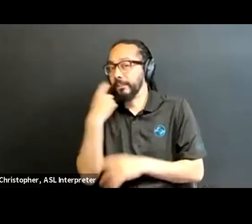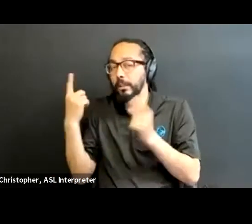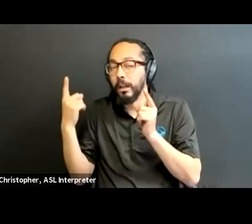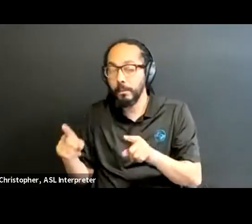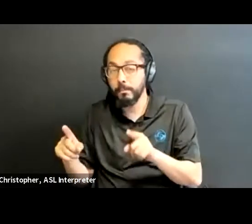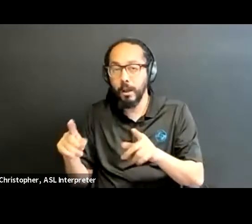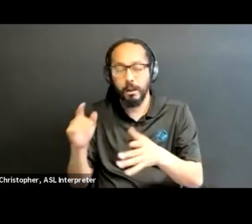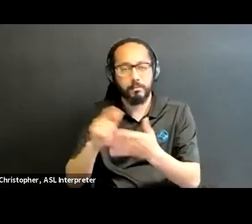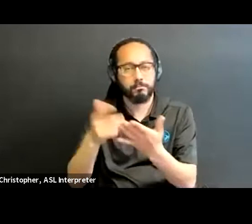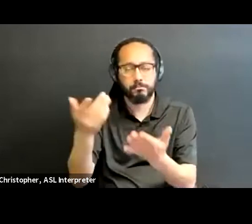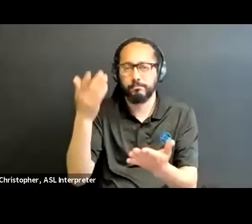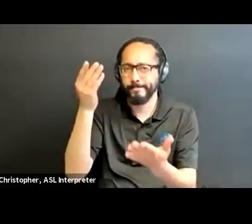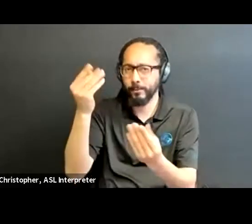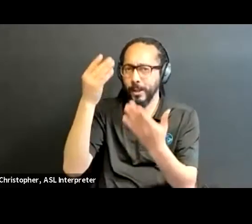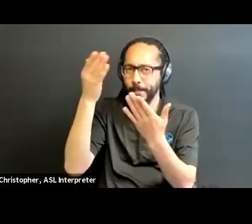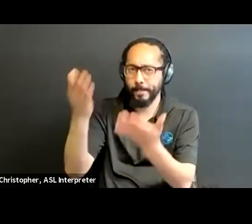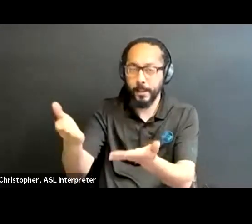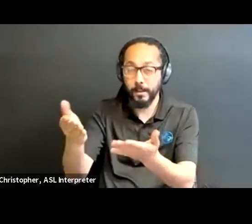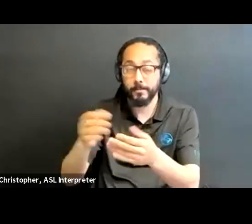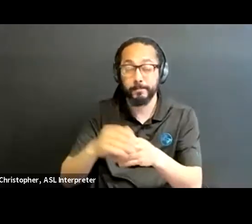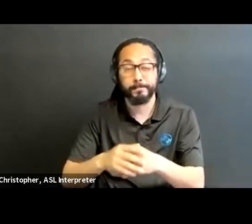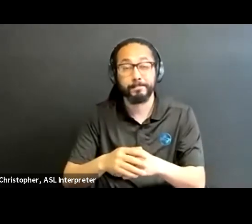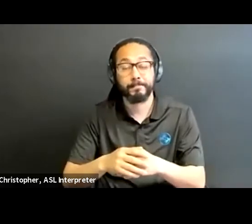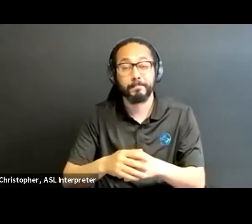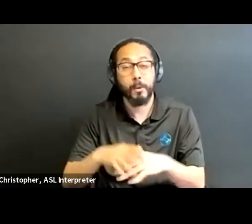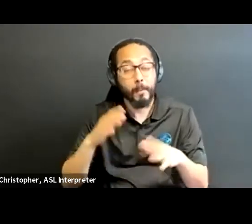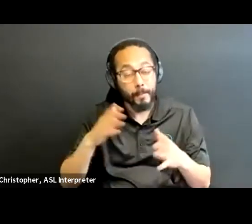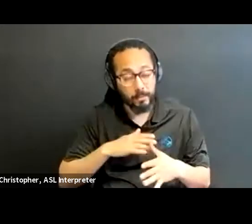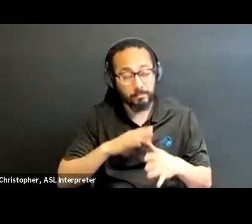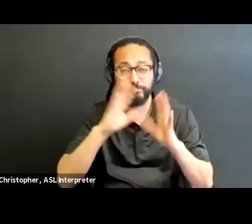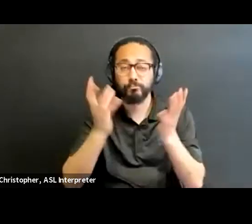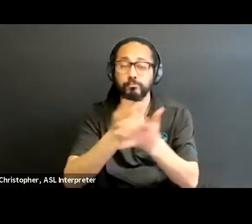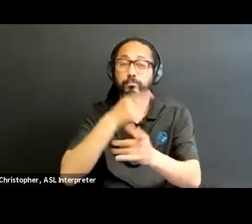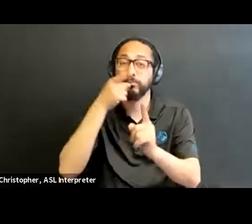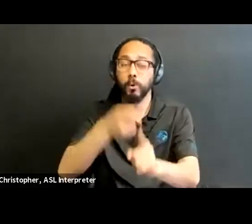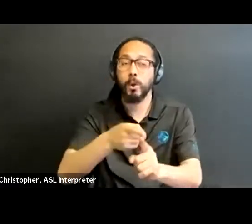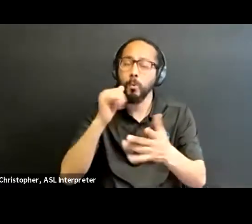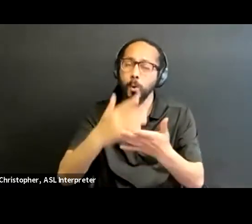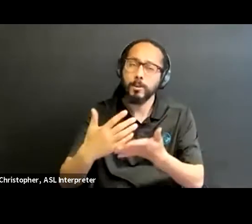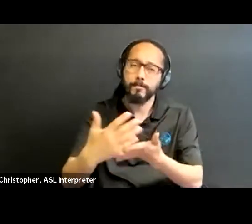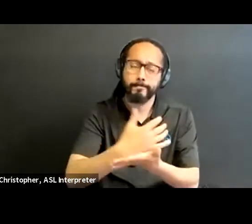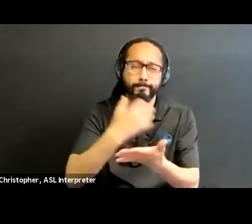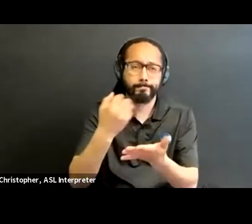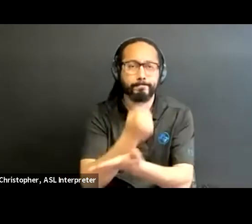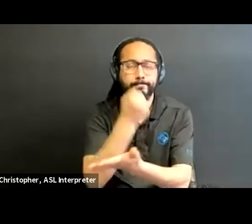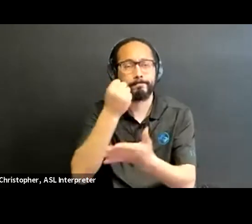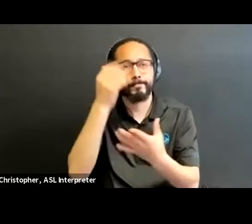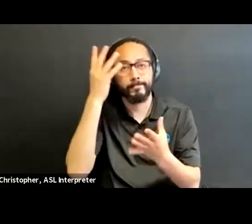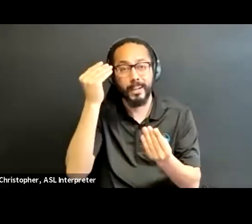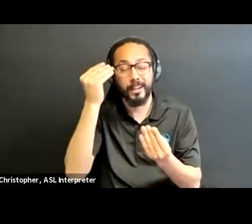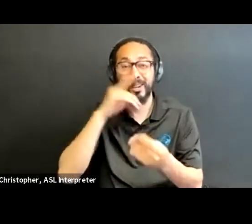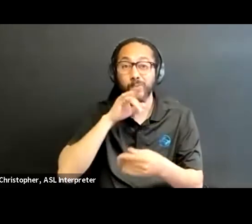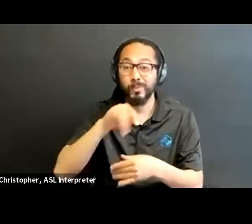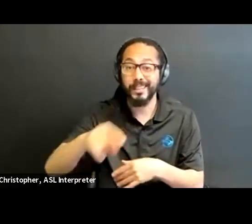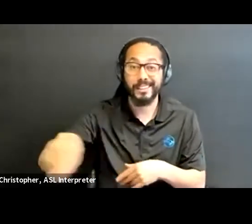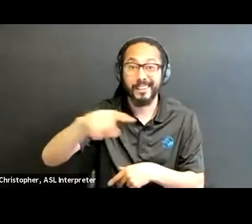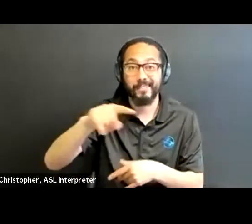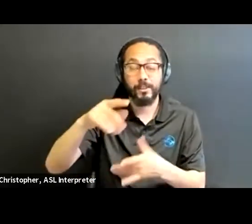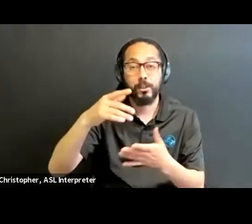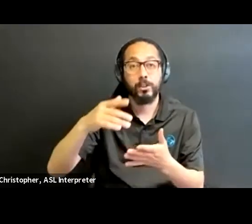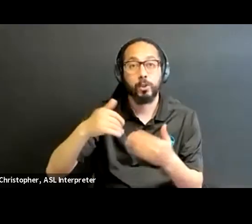data to ensure that the risks that youth may have taken to share their experiences with us were not in vain. So we